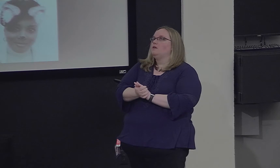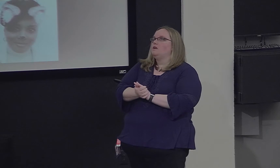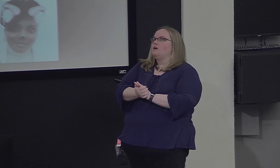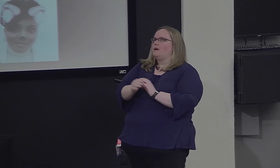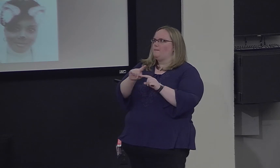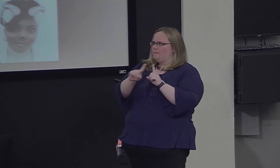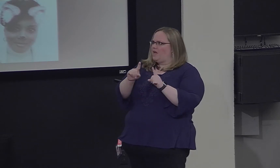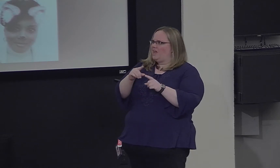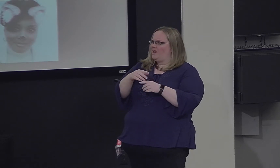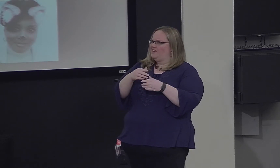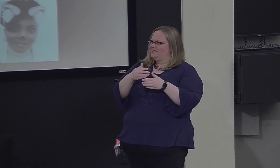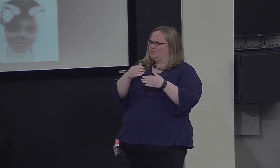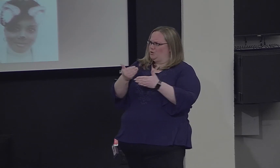still said no.